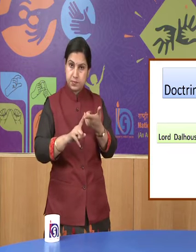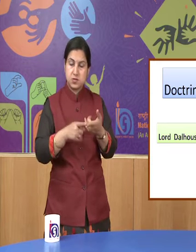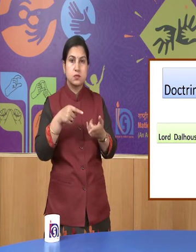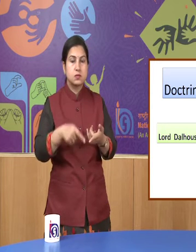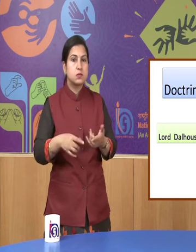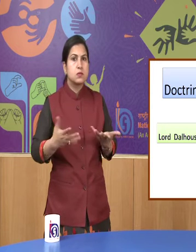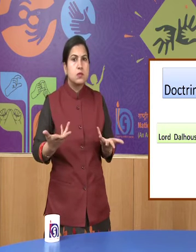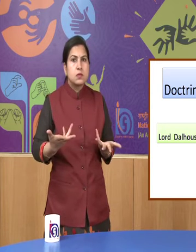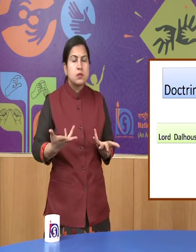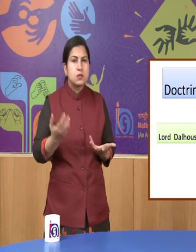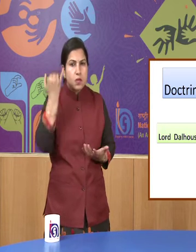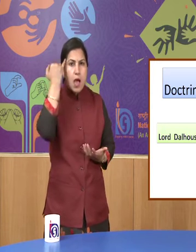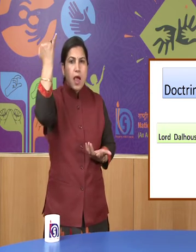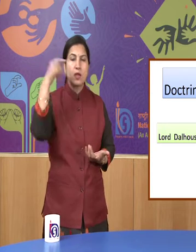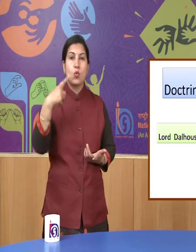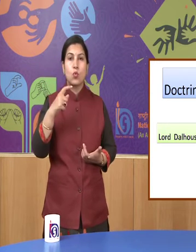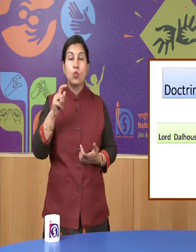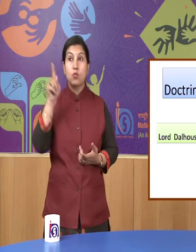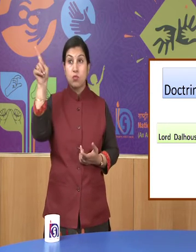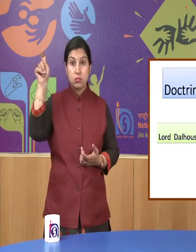which was given by Lord